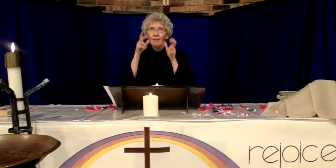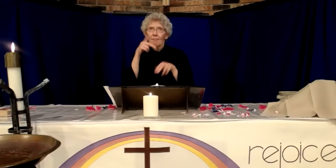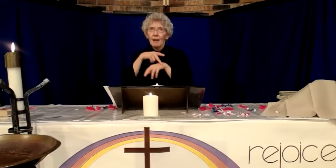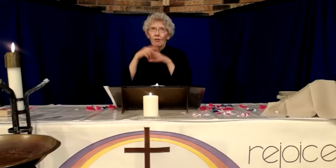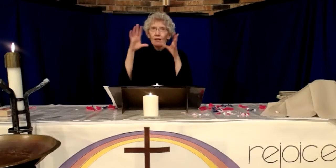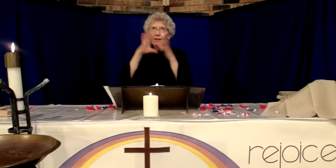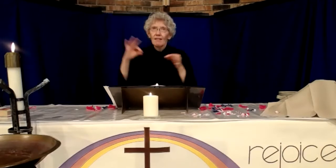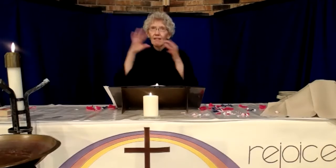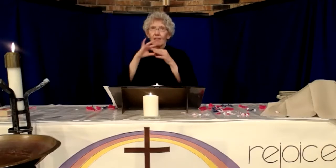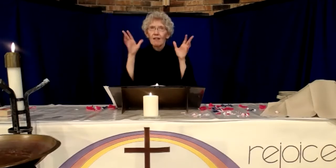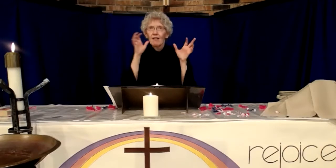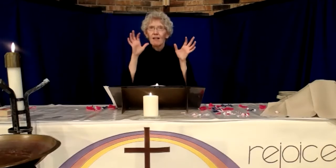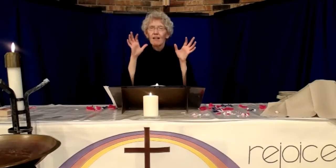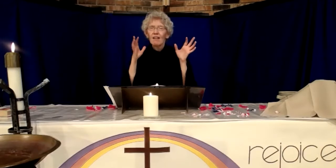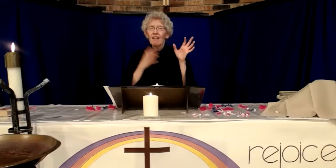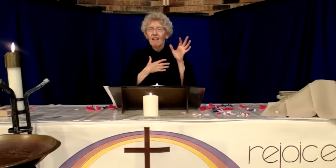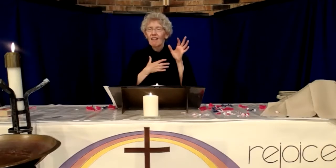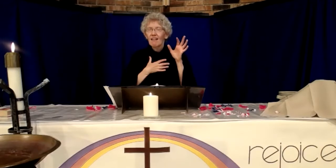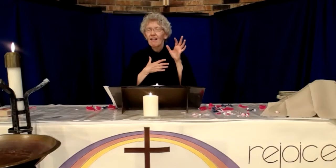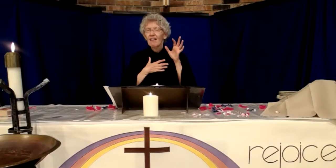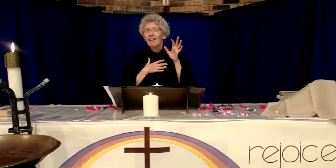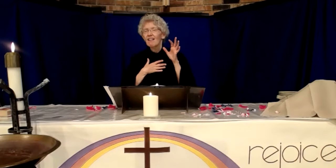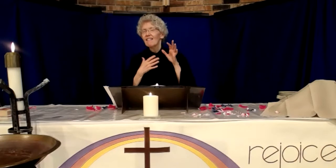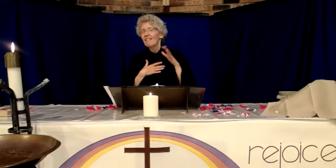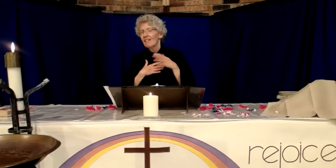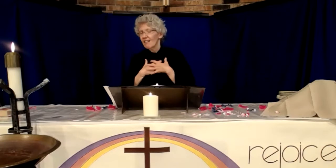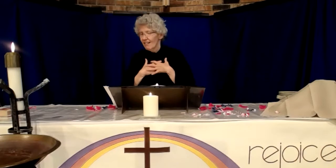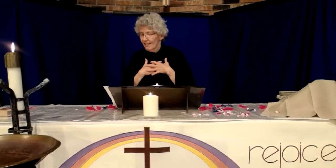When the people heard this, they were very upset.